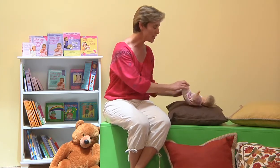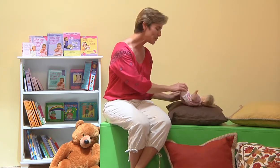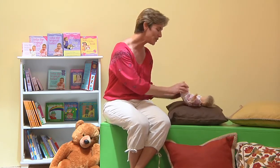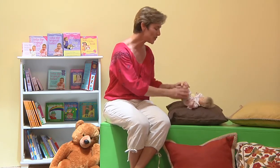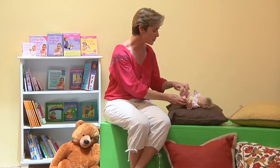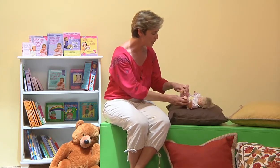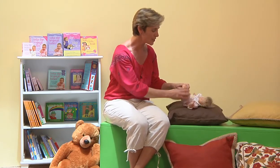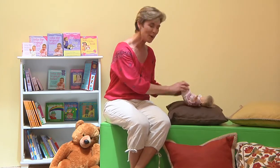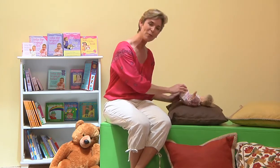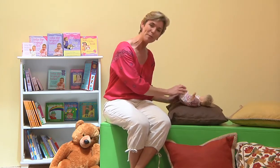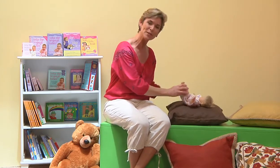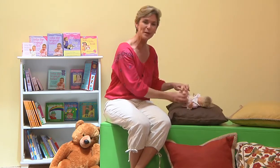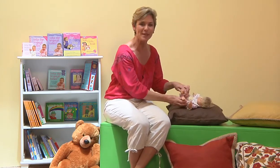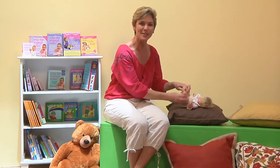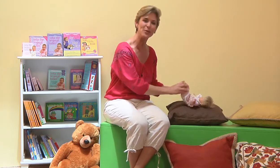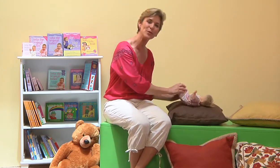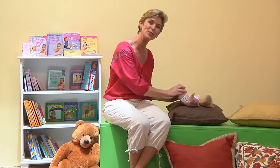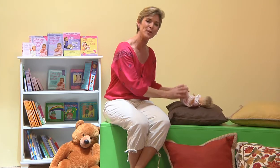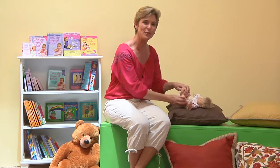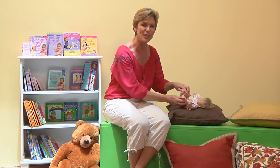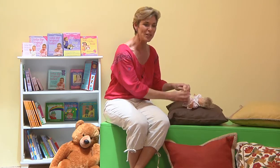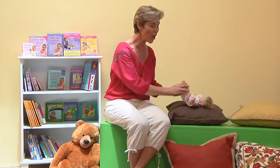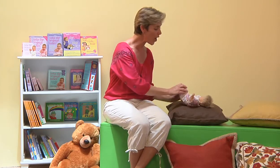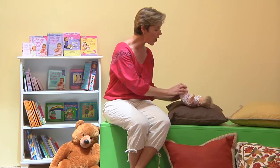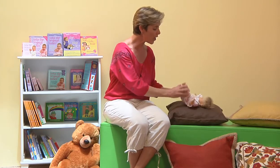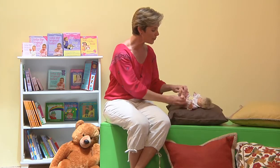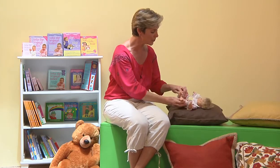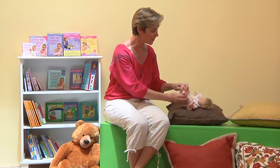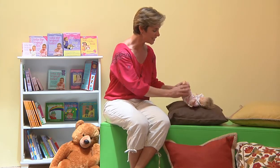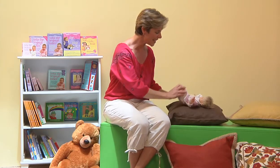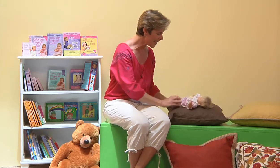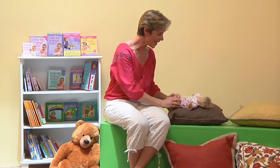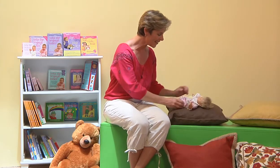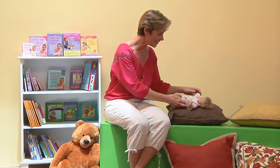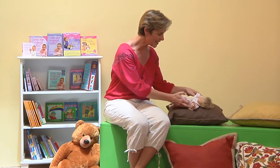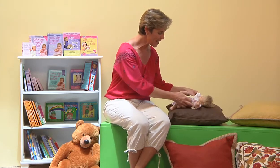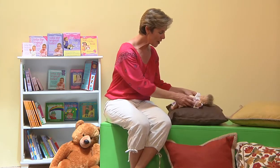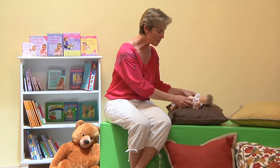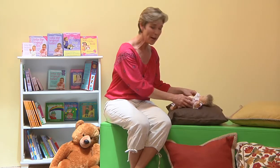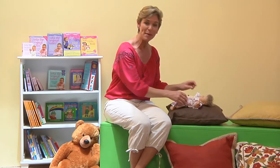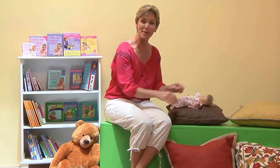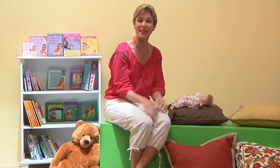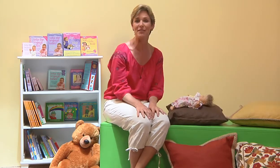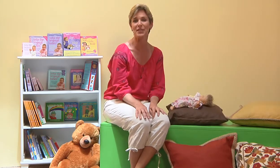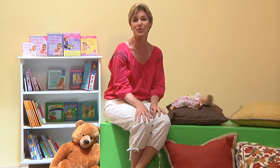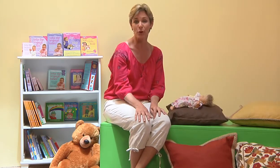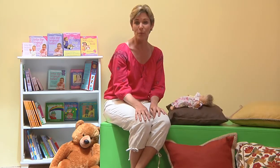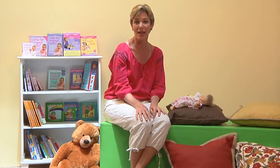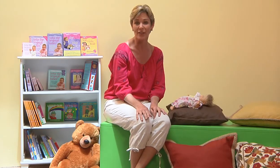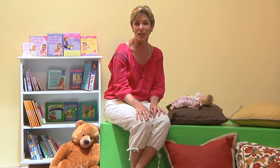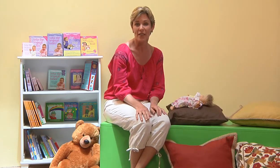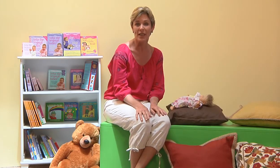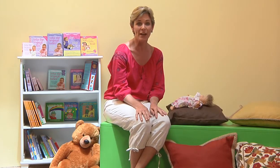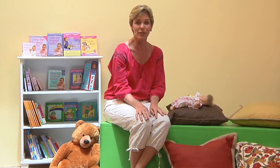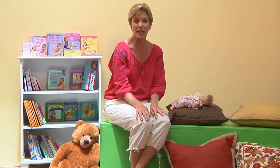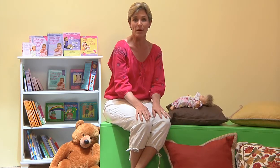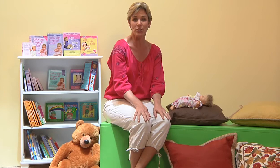swish, swish, swish. Wipers on the bus go swish, swish, swish, all through the town. My baby loved this so much that every time I'd change